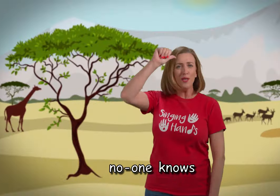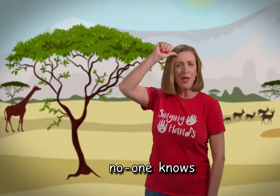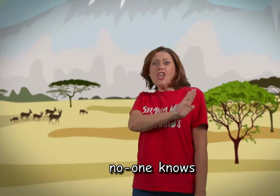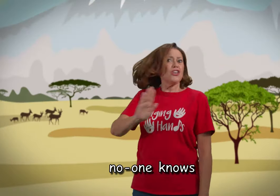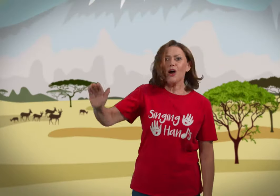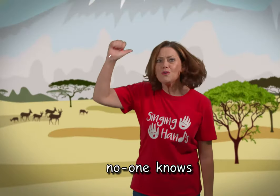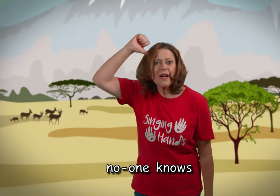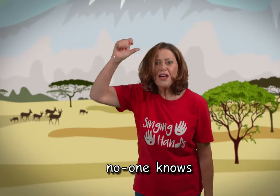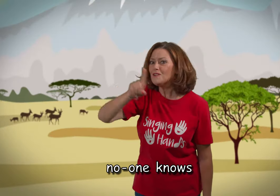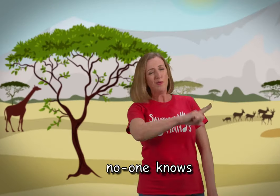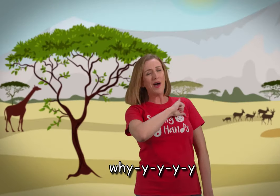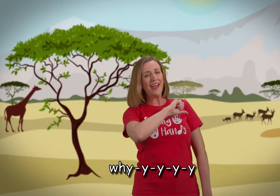one knows, no one knows why